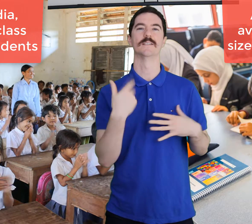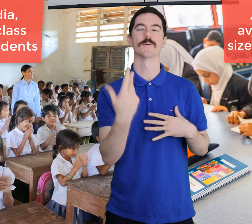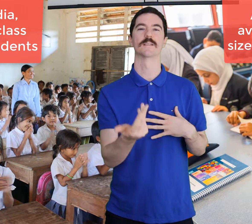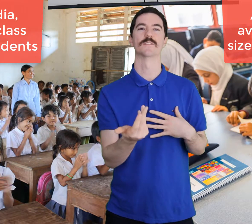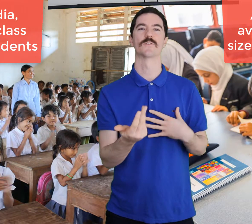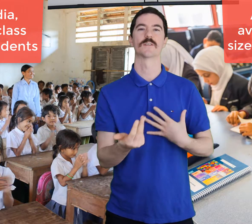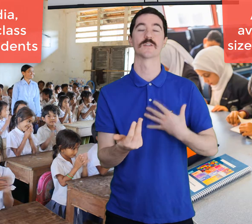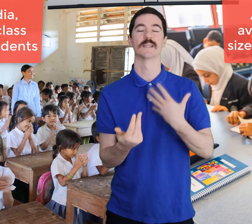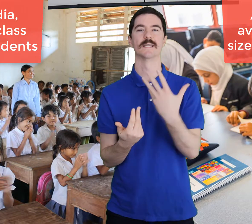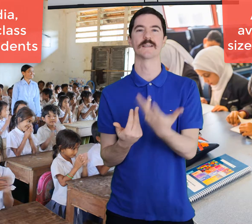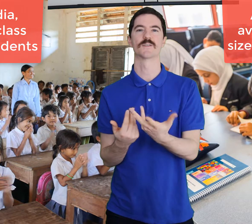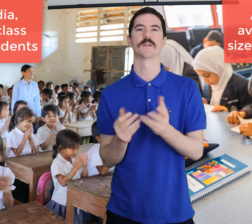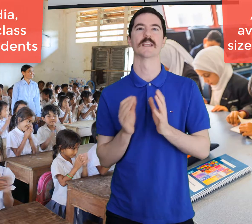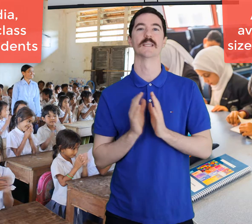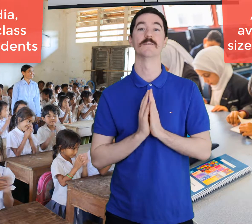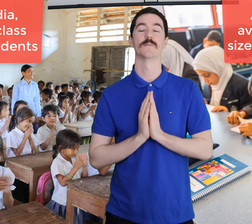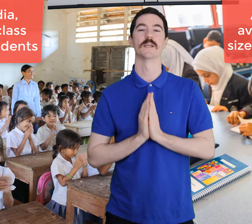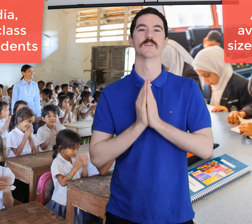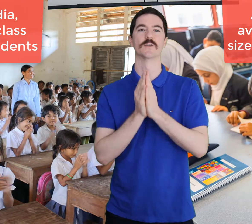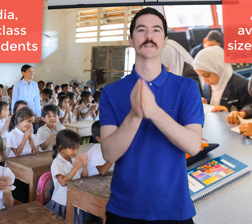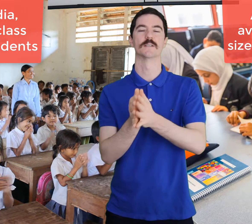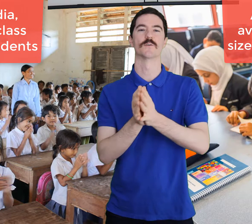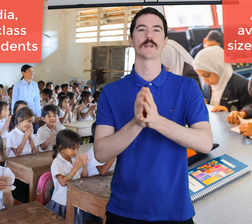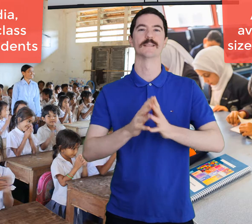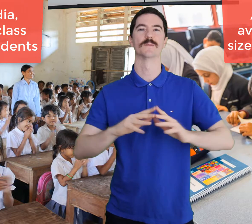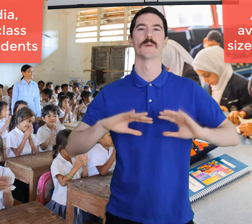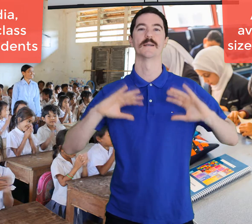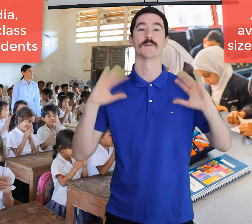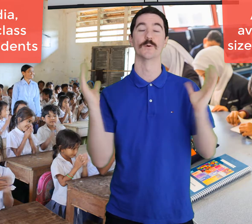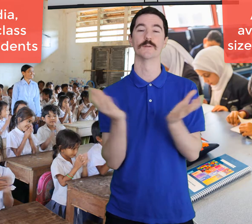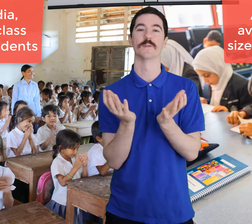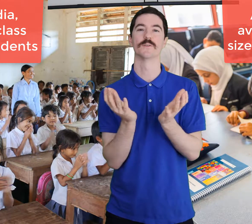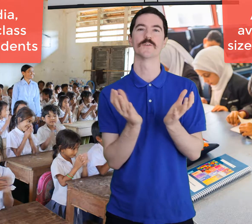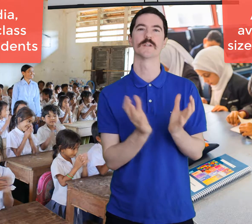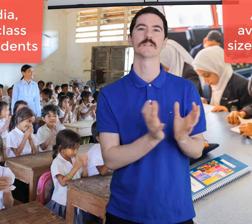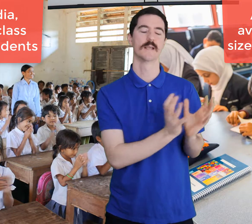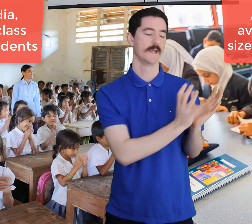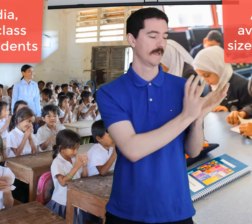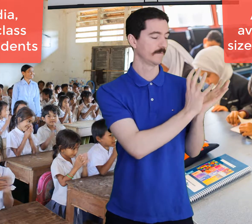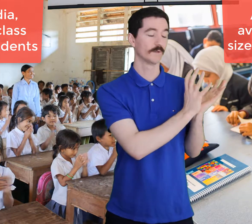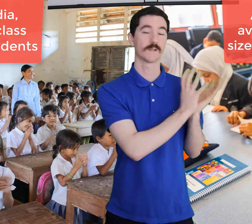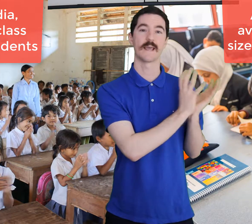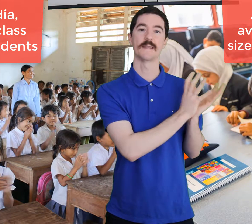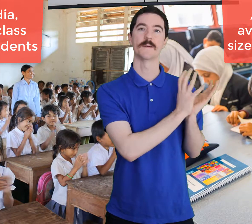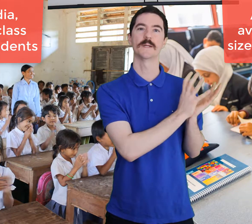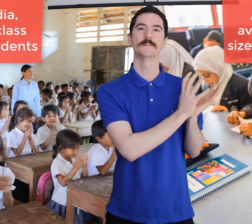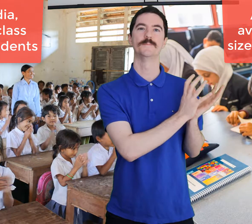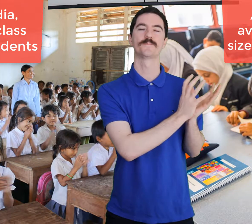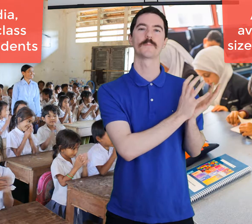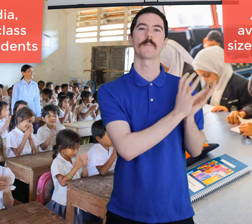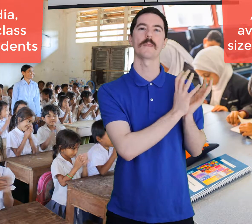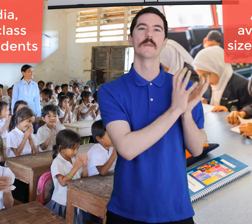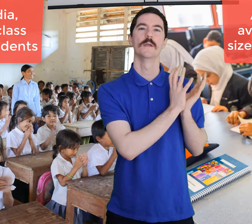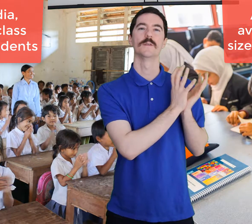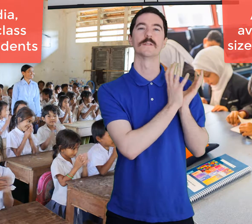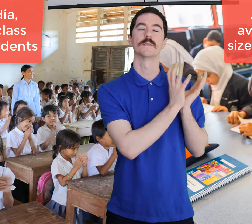direct instruction, any lecturing, any information you need to directly impart to all of those students. If you look at that number, you can see